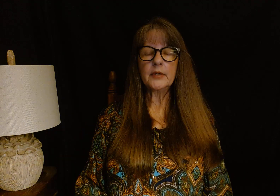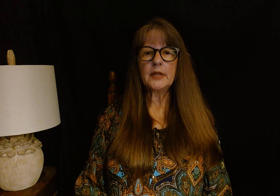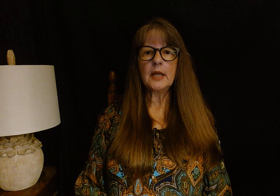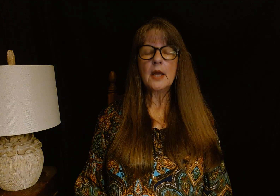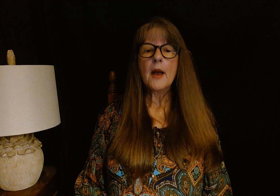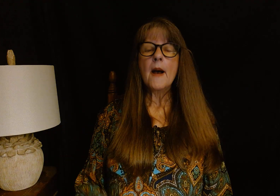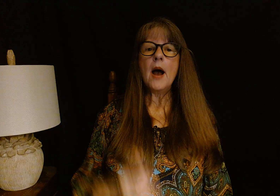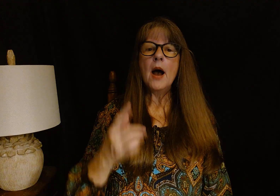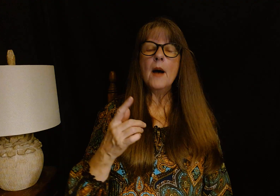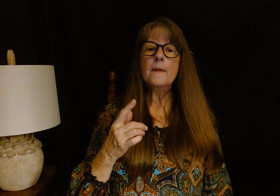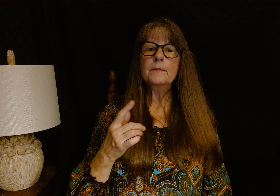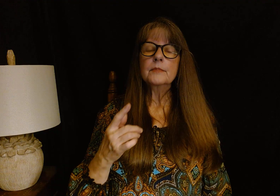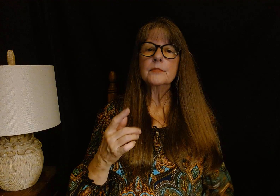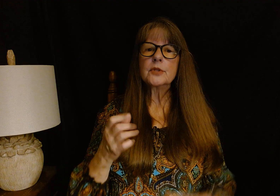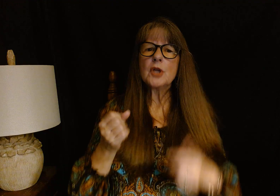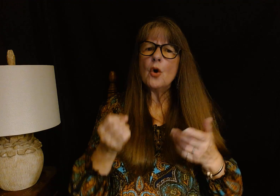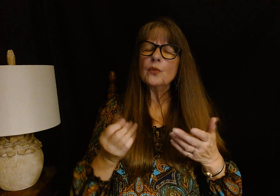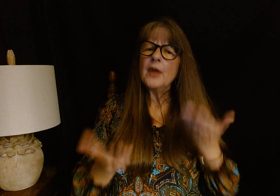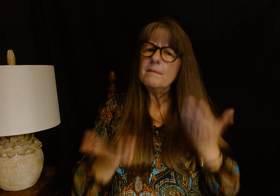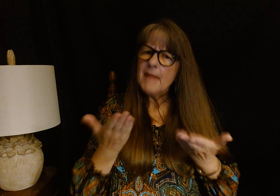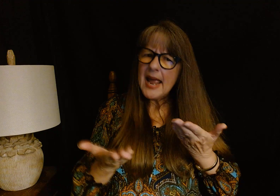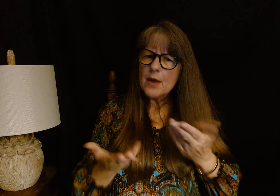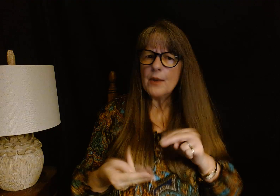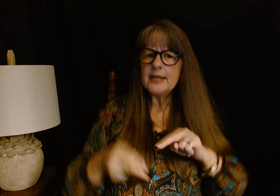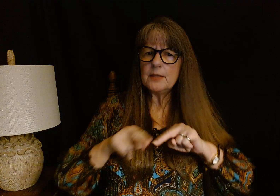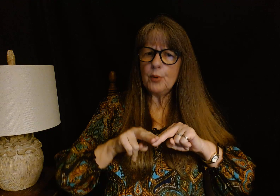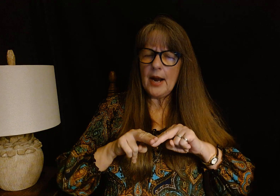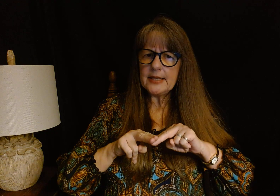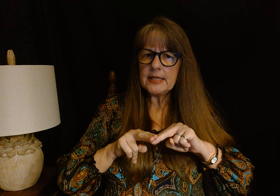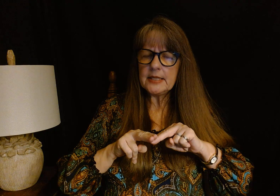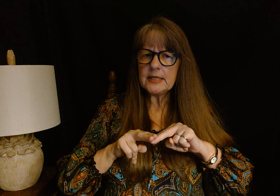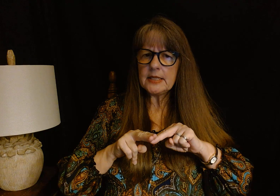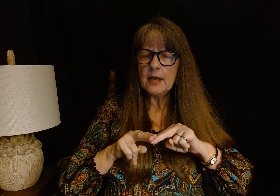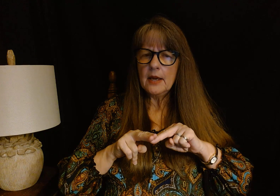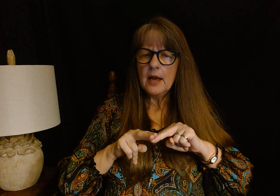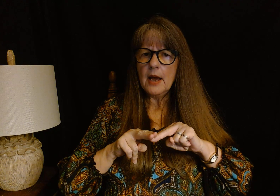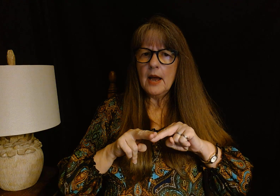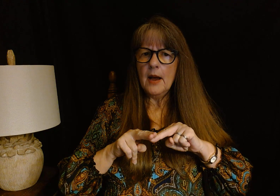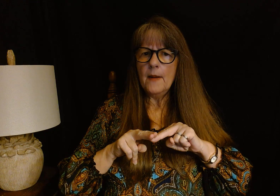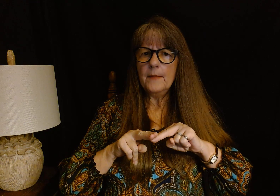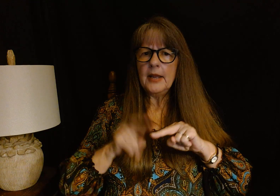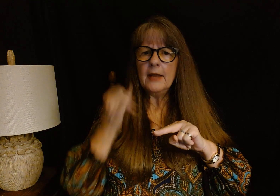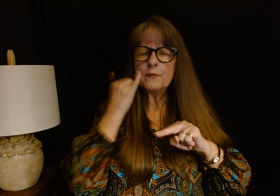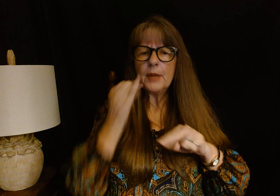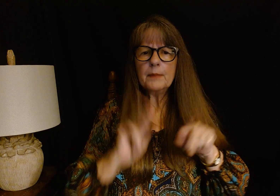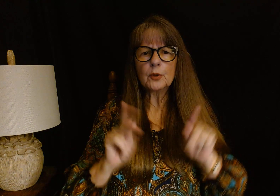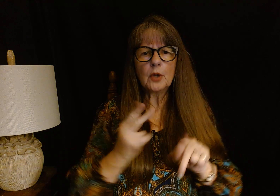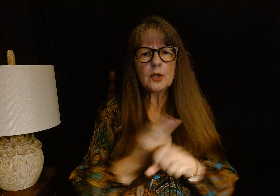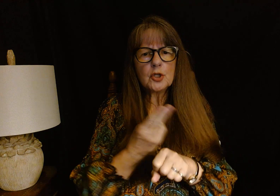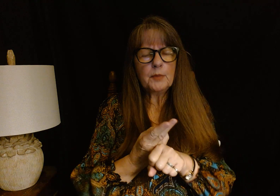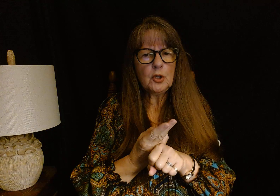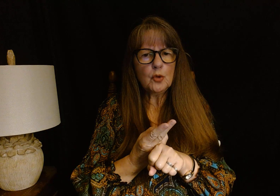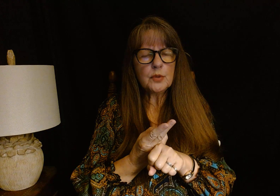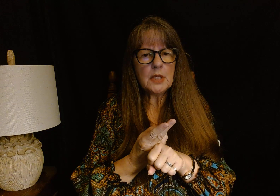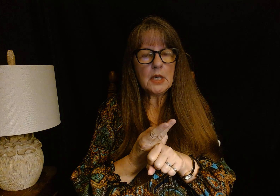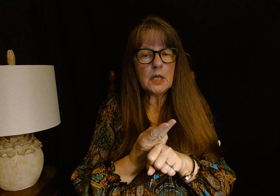everything. So they may raise the prices if people are going to just be using,